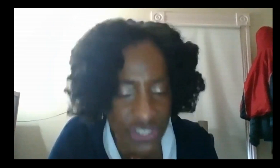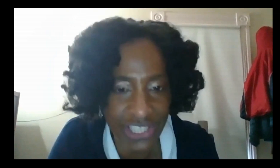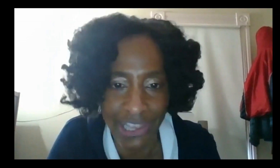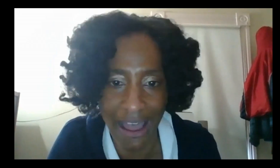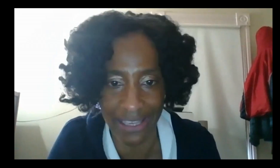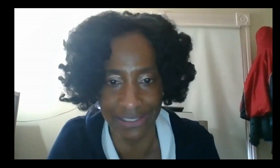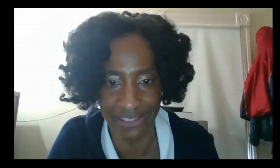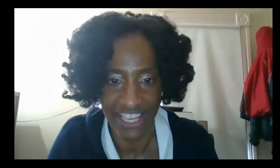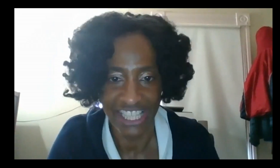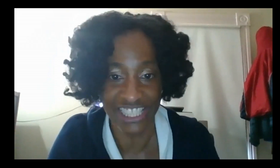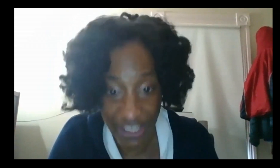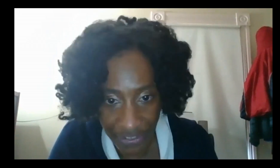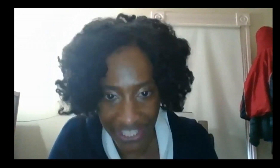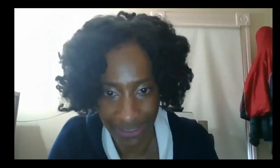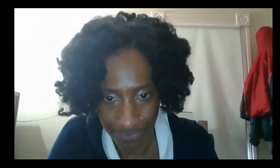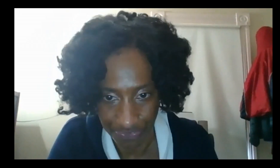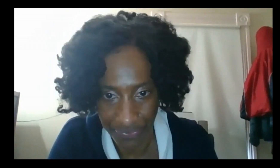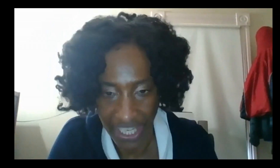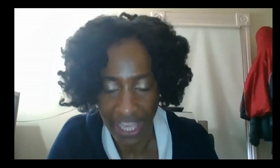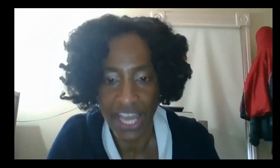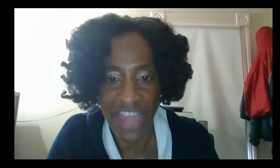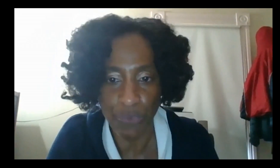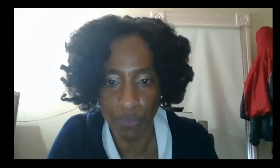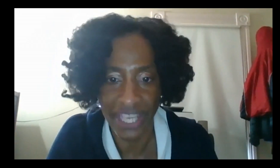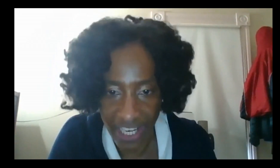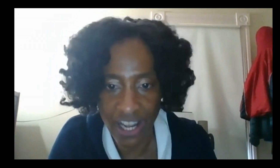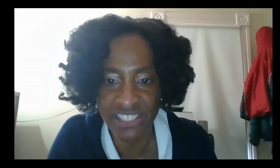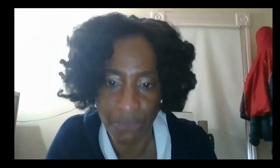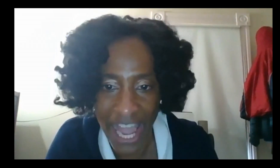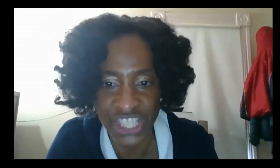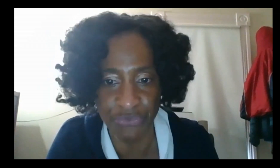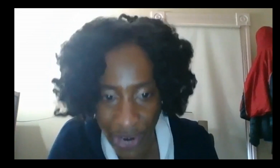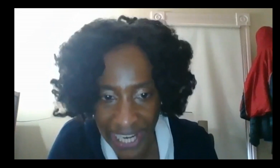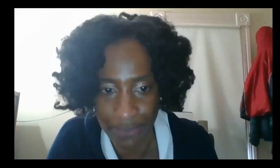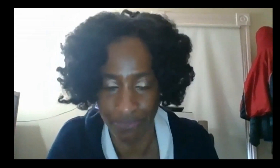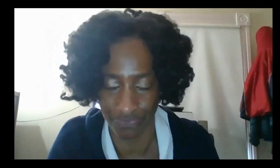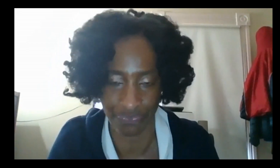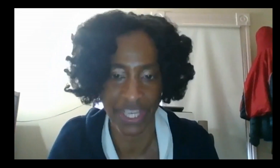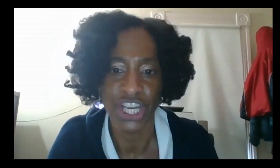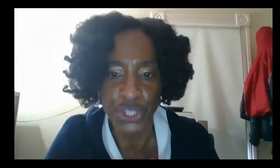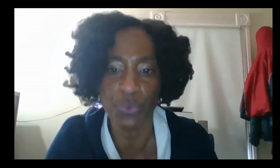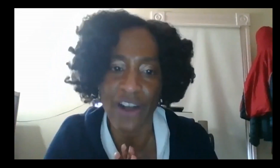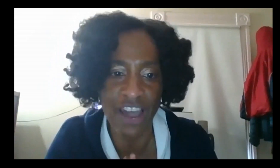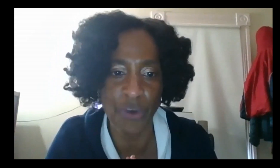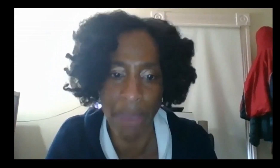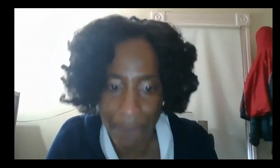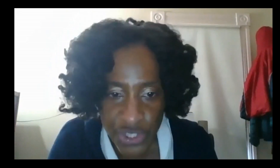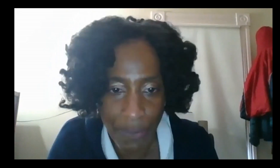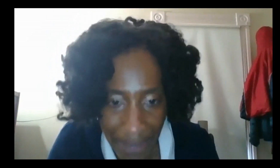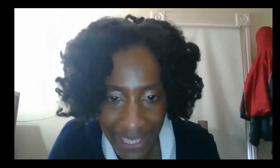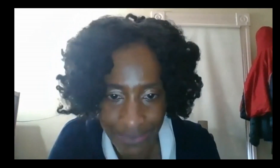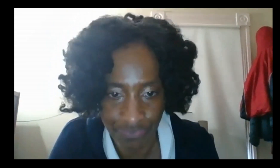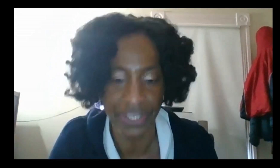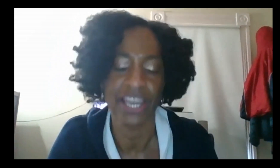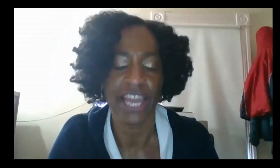a personalized certificate that will be in a customized frame. You will have a